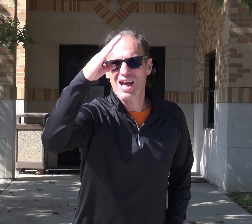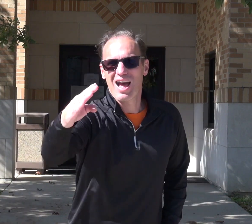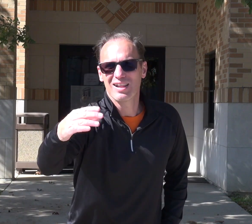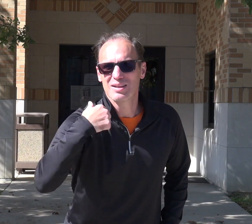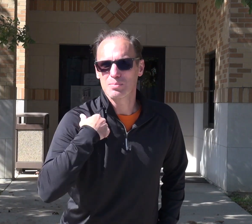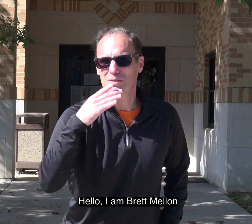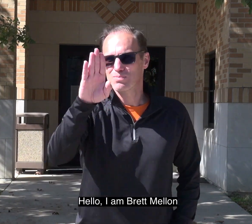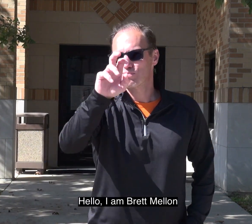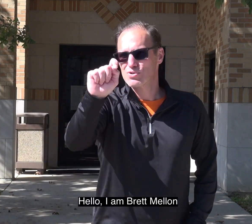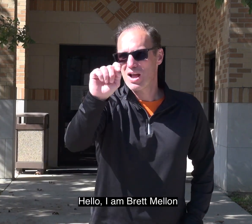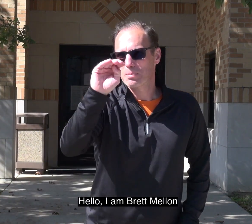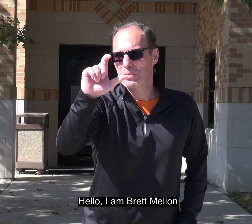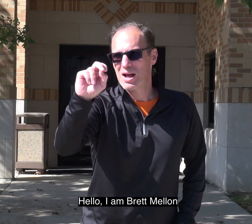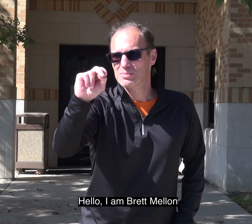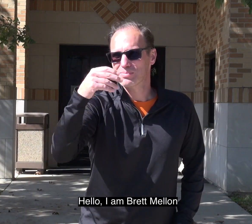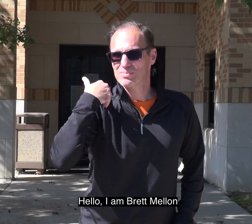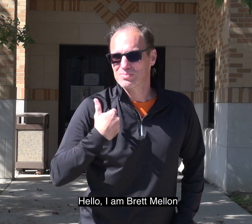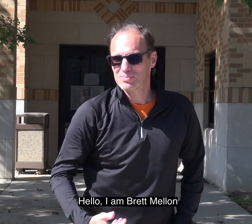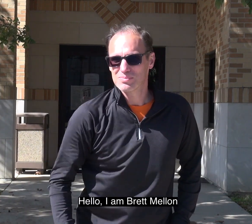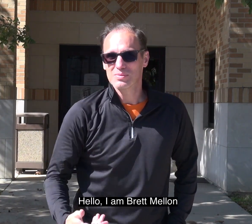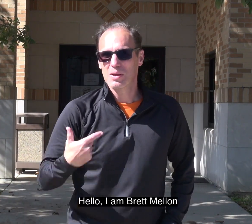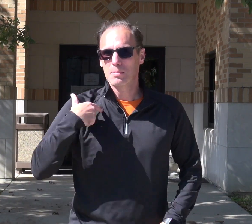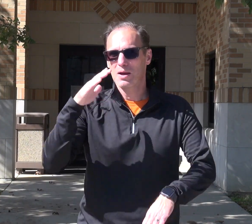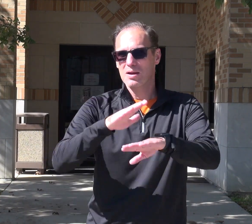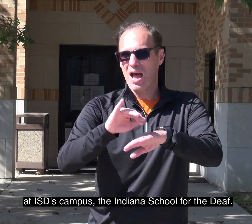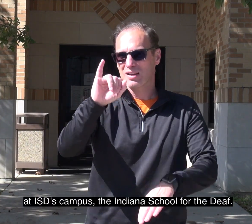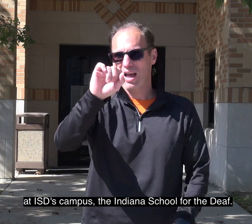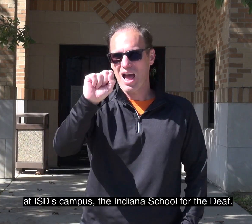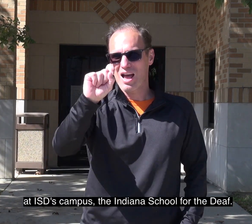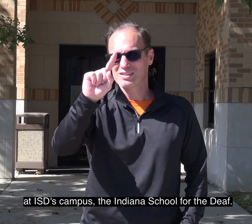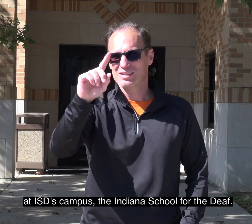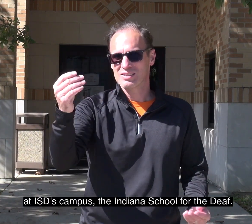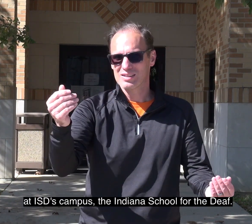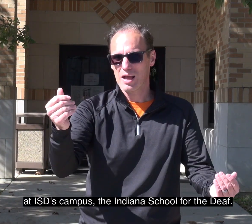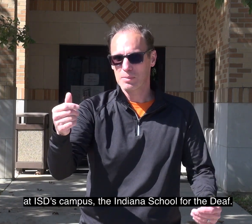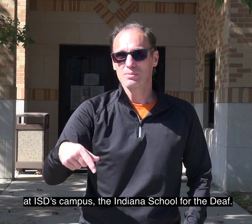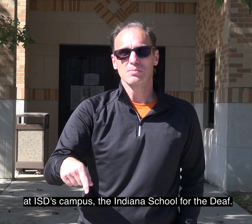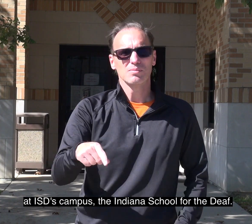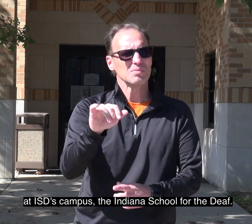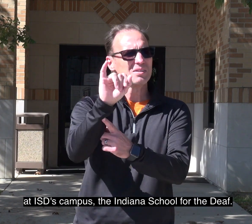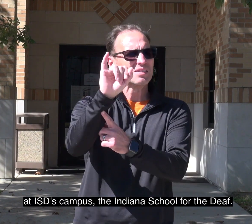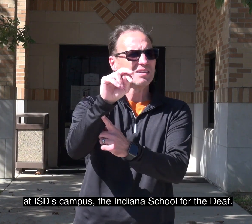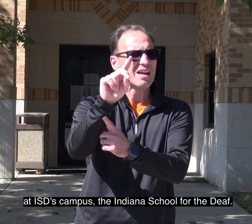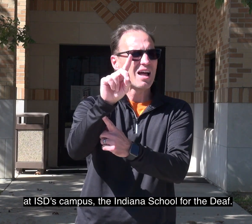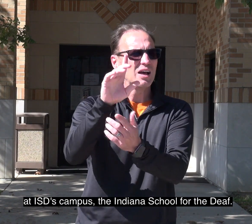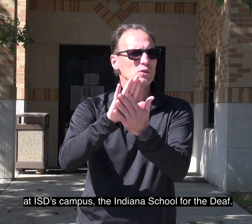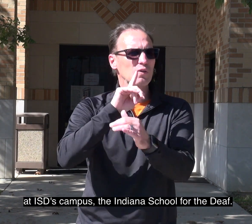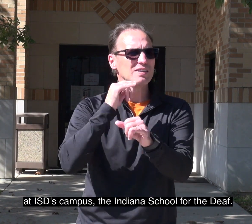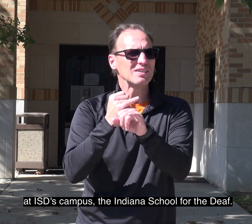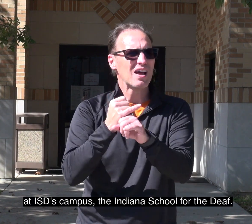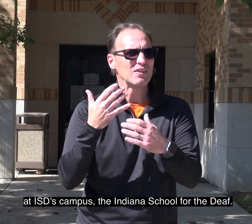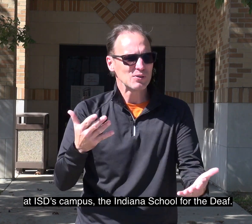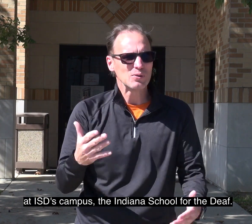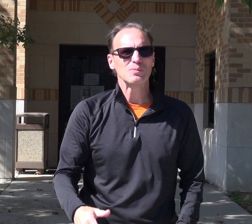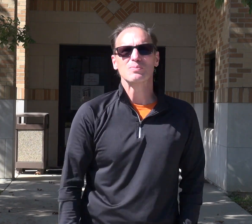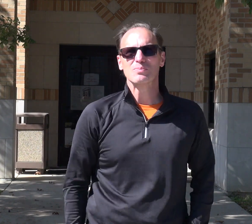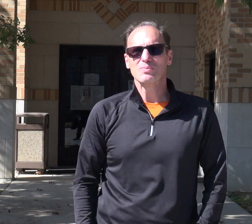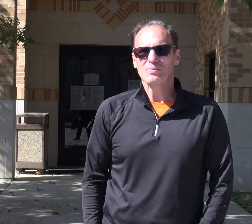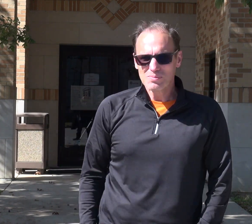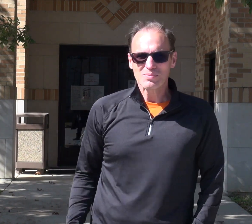Hello, I'm Brett Mellon, and I am on ISD's campus, the Indiana School for the Deaf.